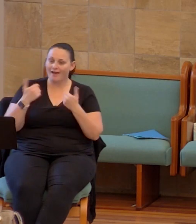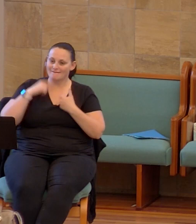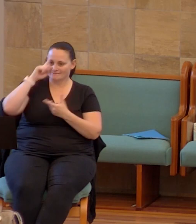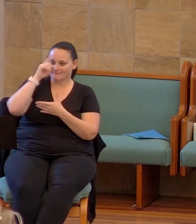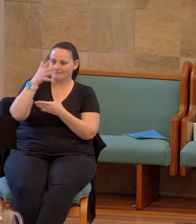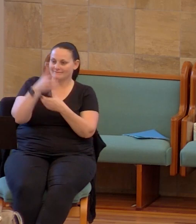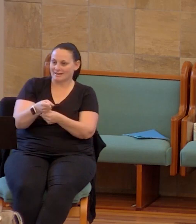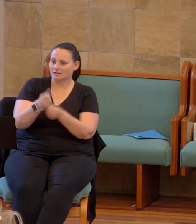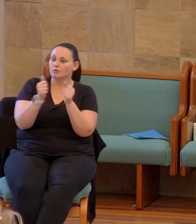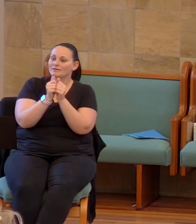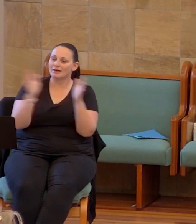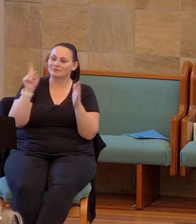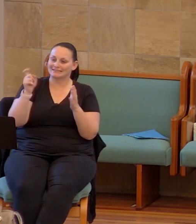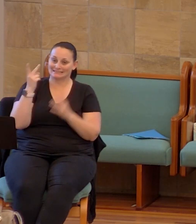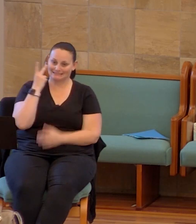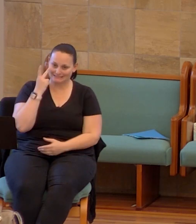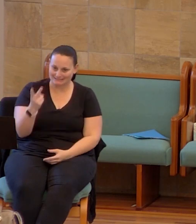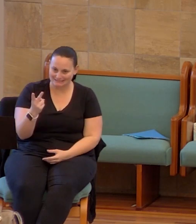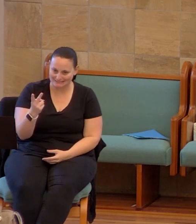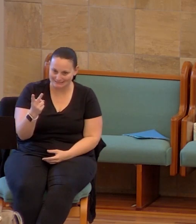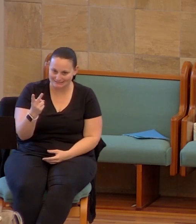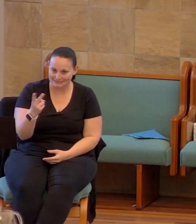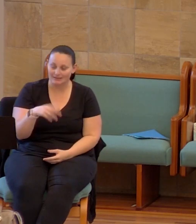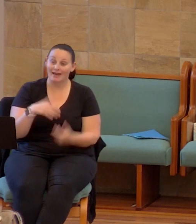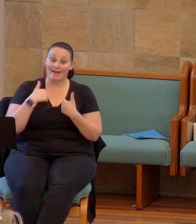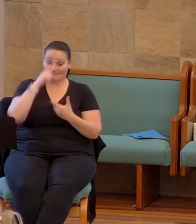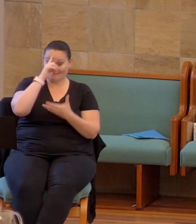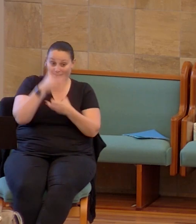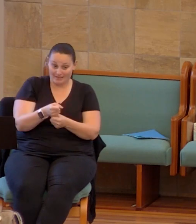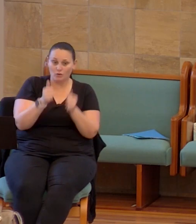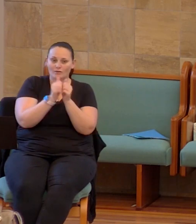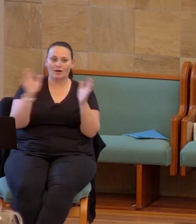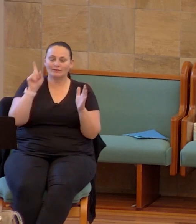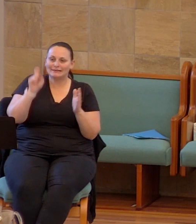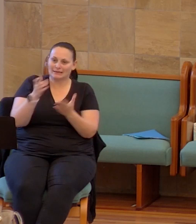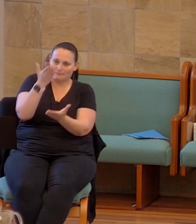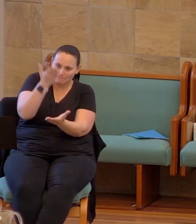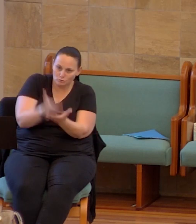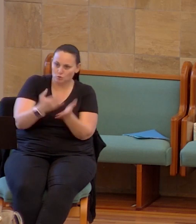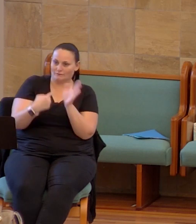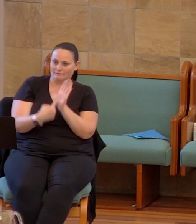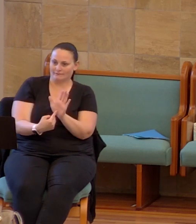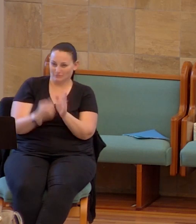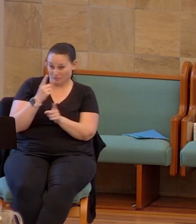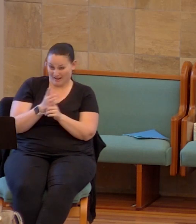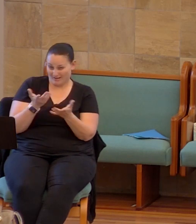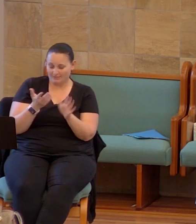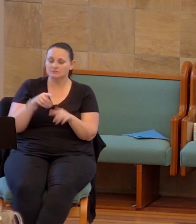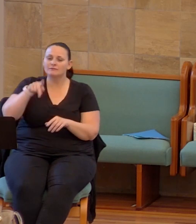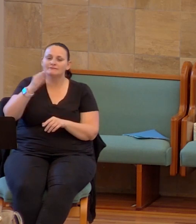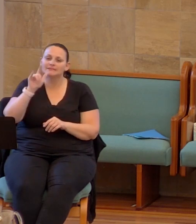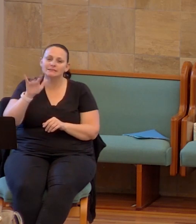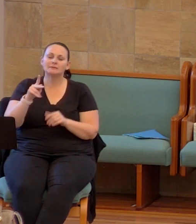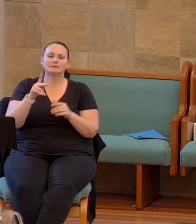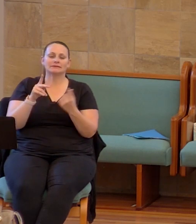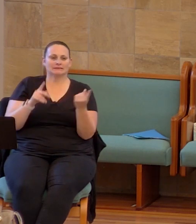faith without needing to see. To have faith without needing the proof, right? So Philip comes